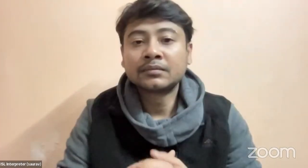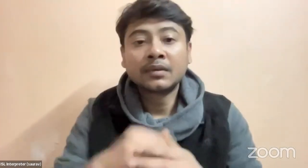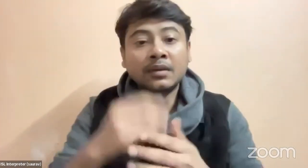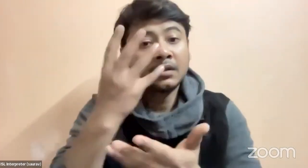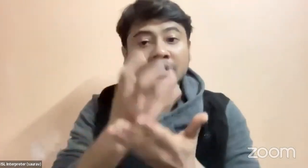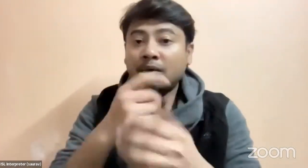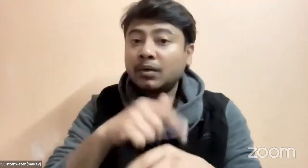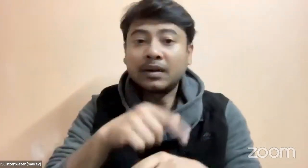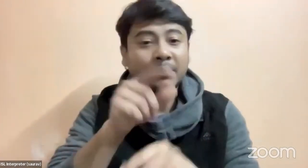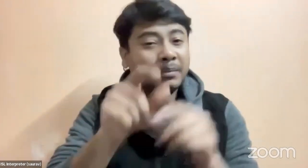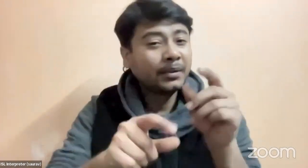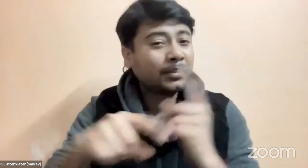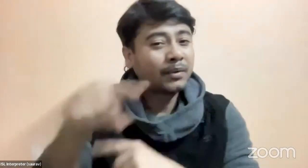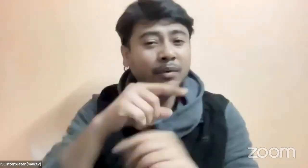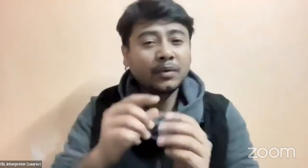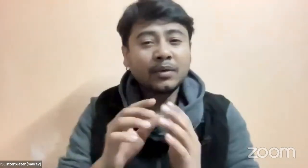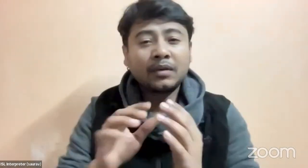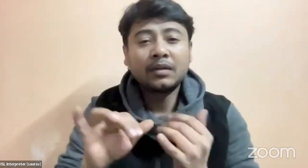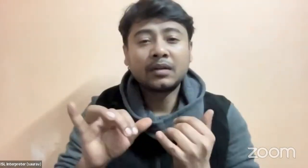will be very materialistic.